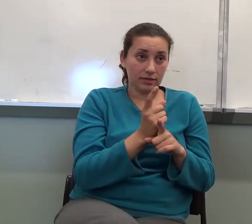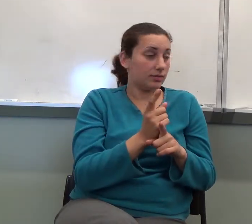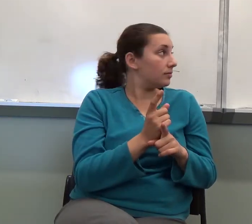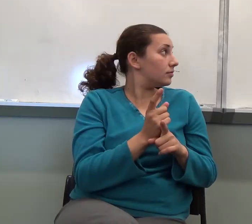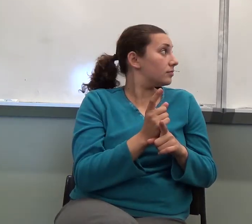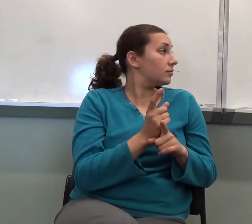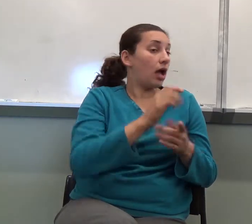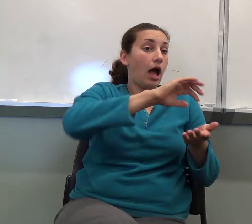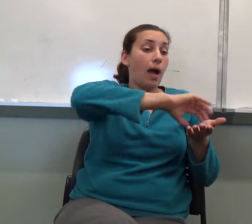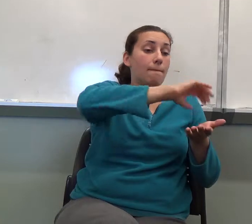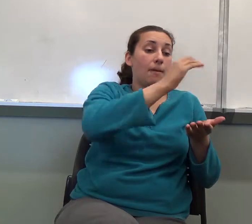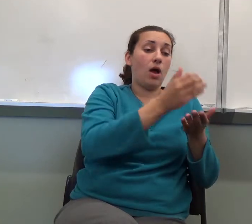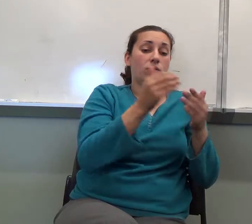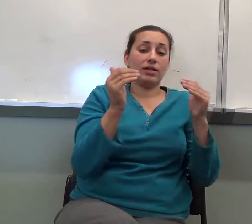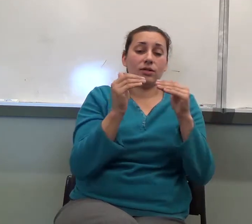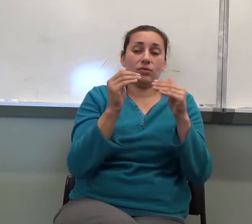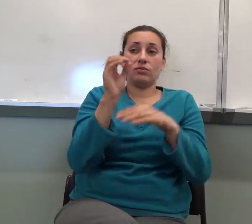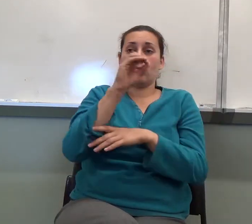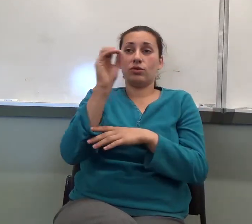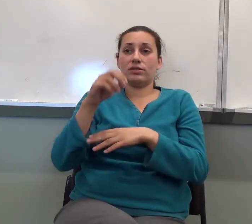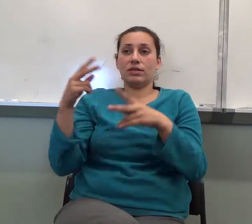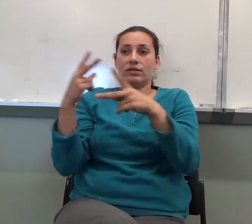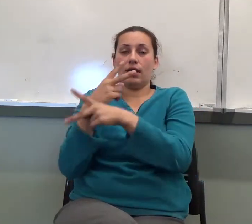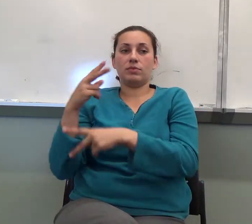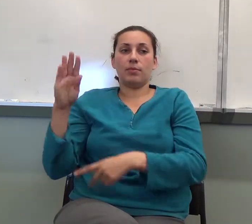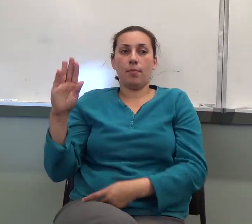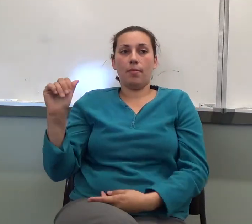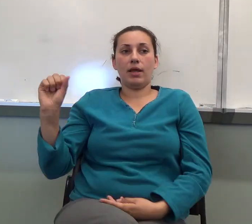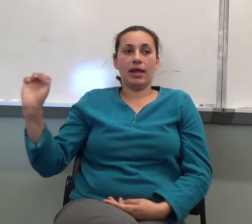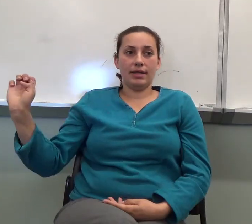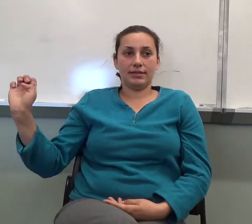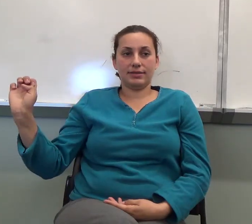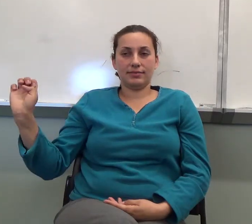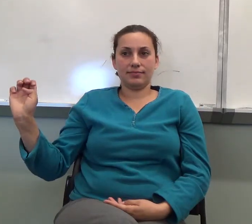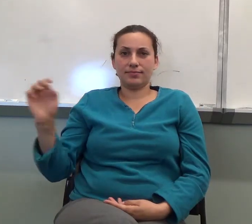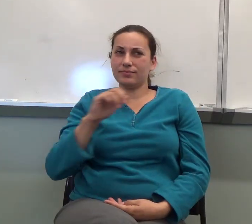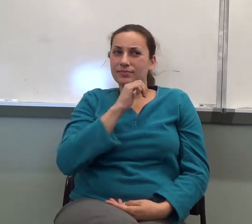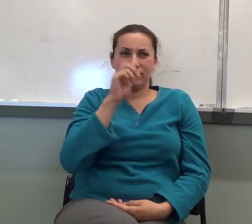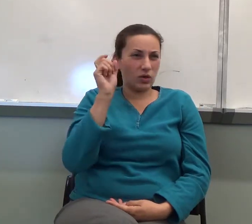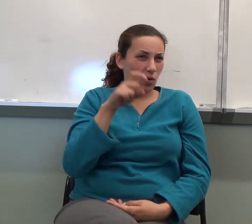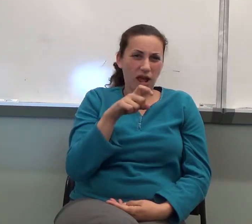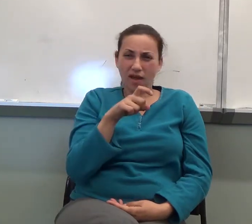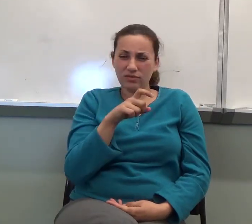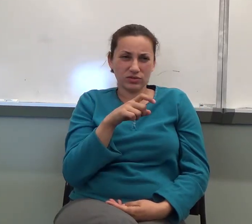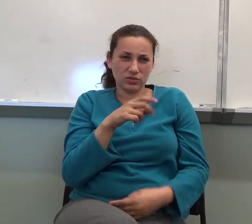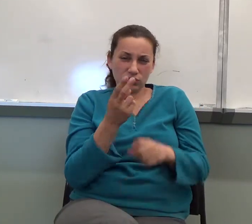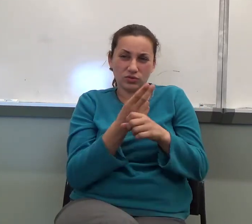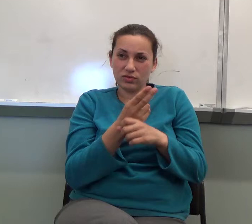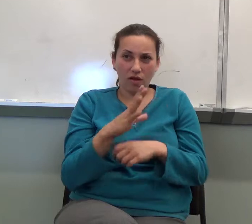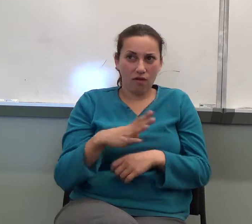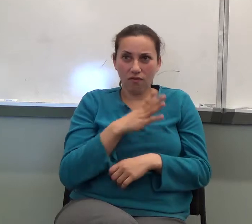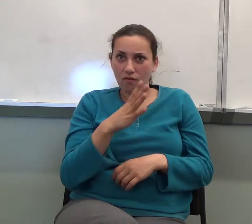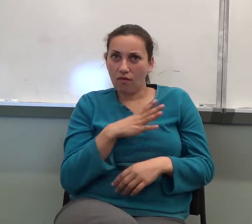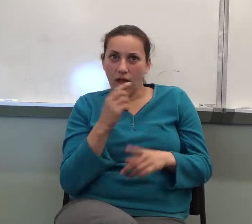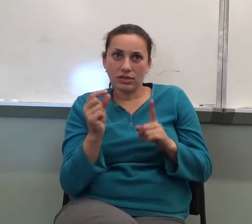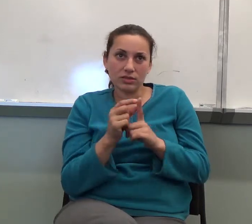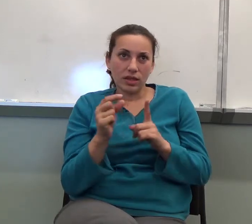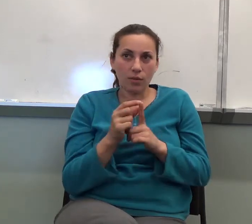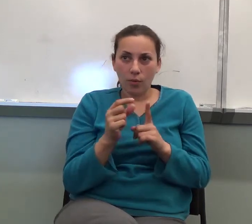Amount is equal to percent times base. Okay? You don't have to go through all the fancy words about commissions and commission rate and all that. It's not